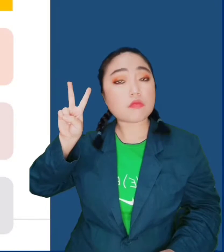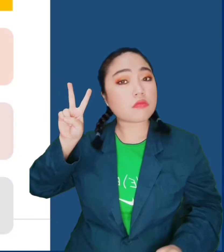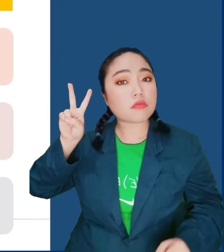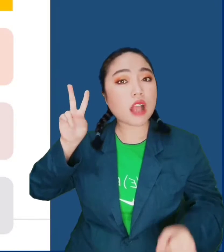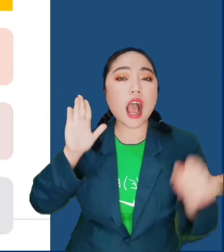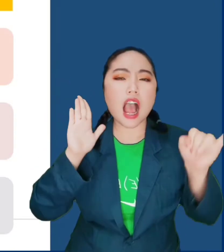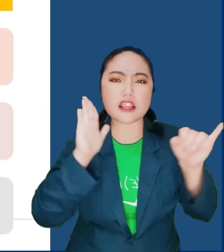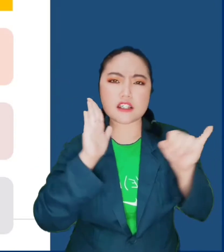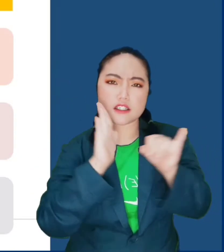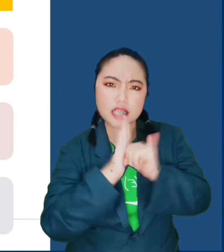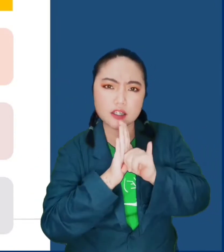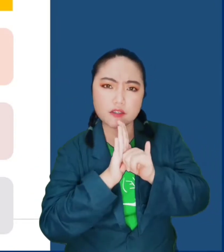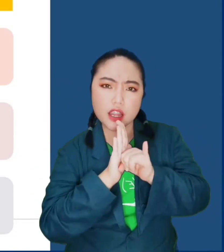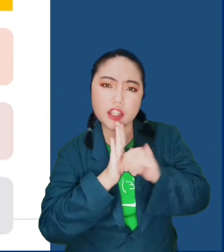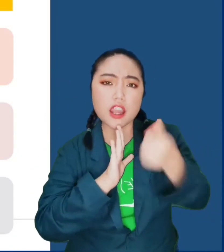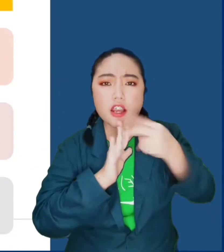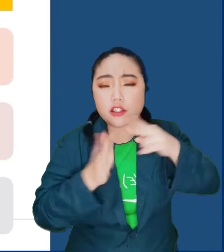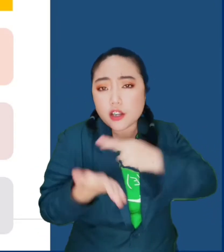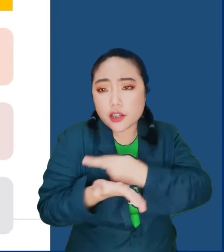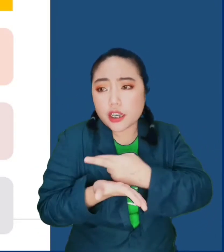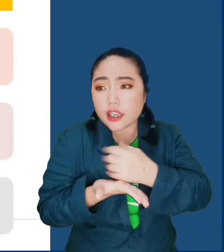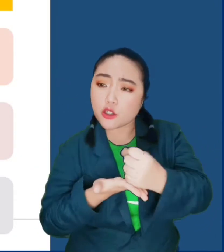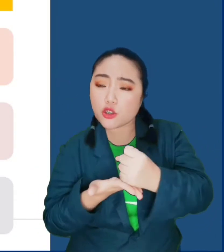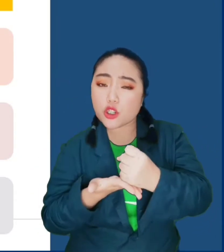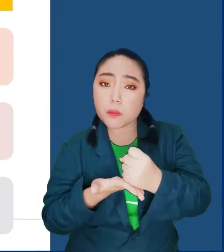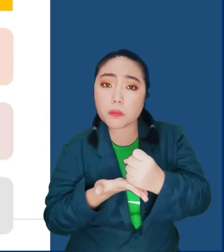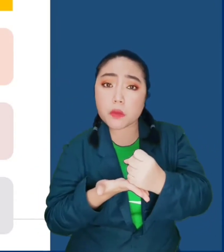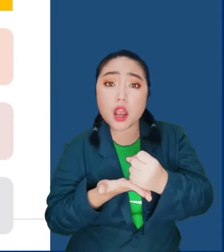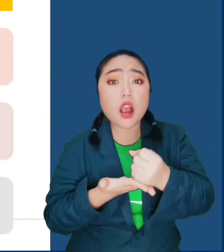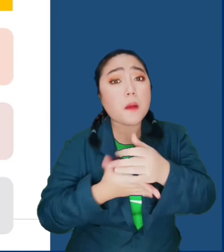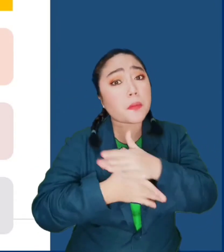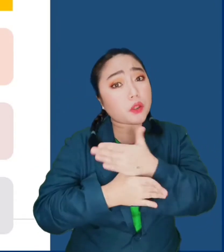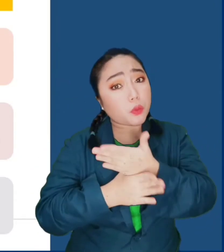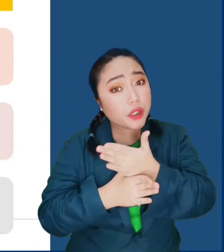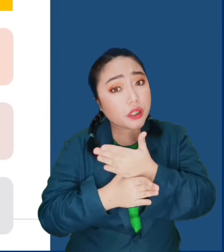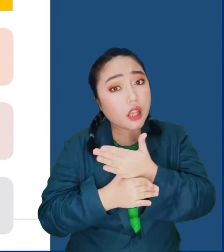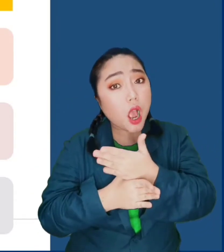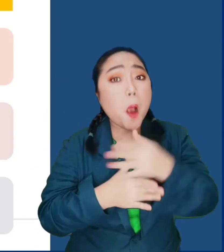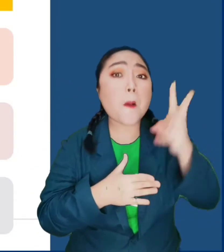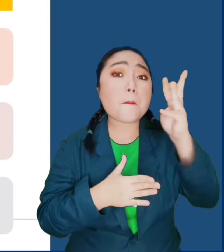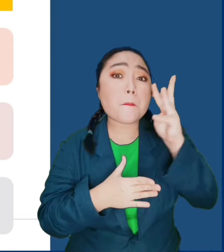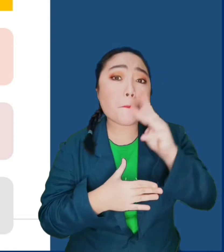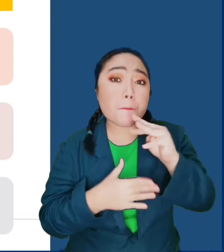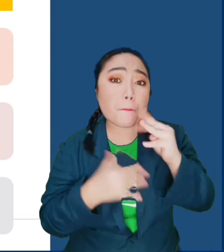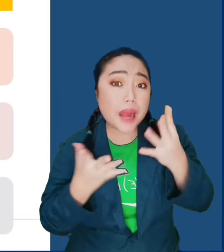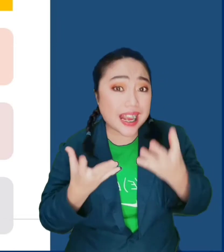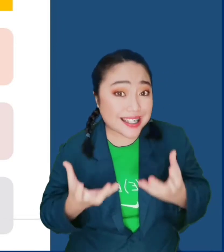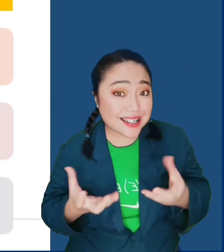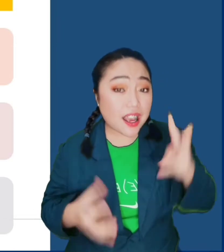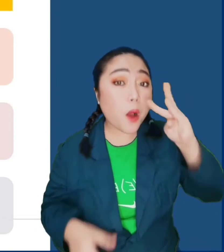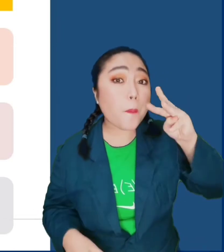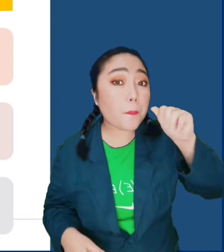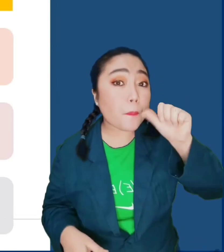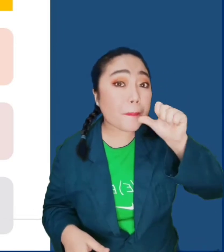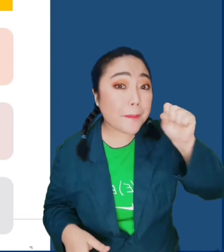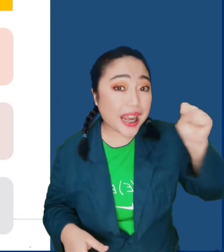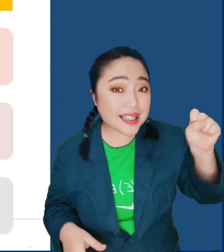So for our second objective, it's for you to identify the relationship between